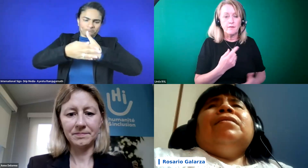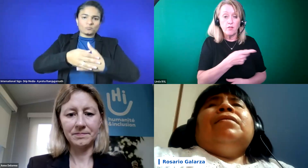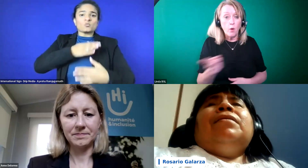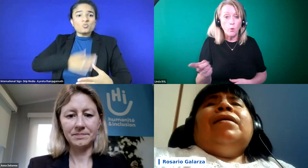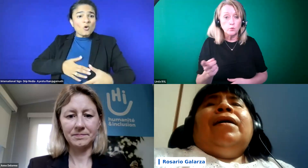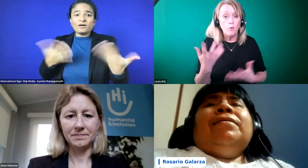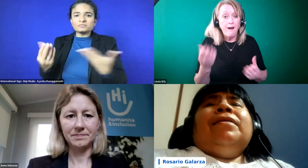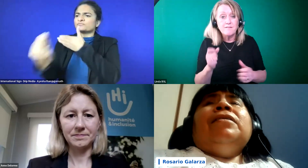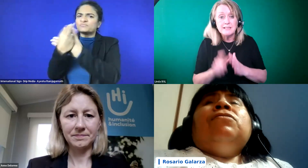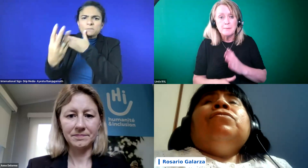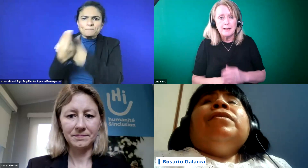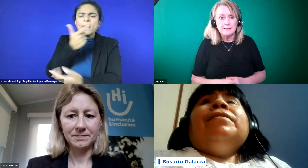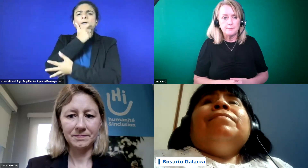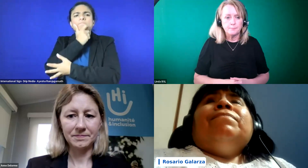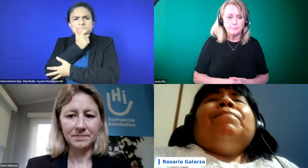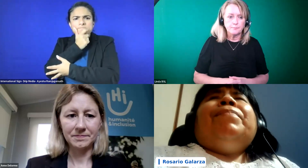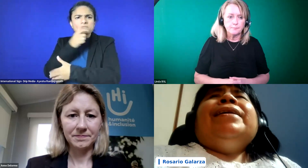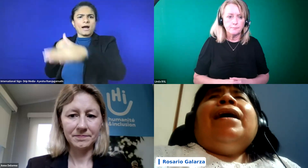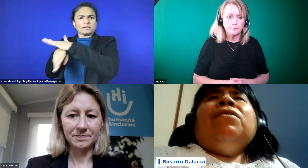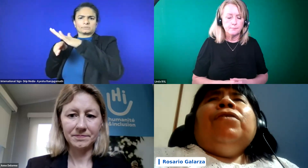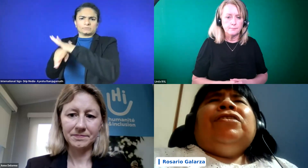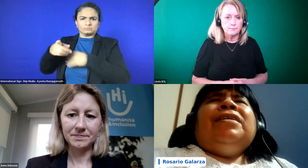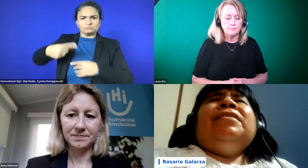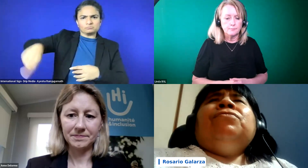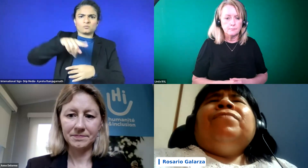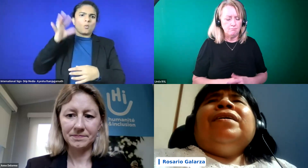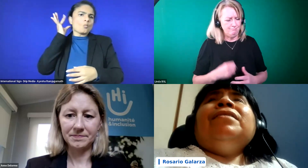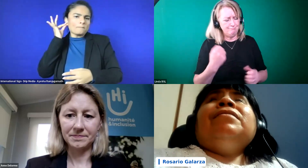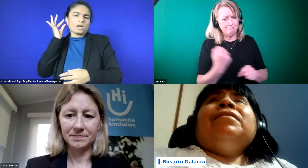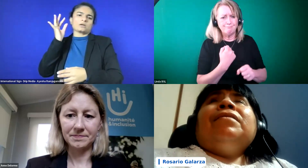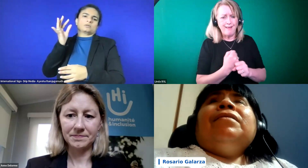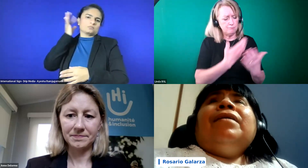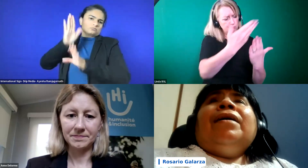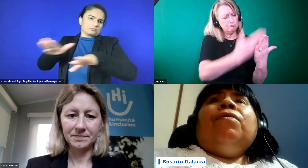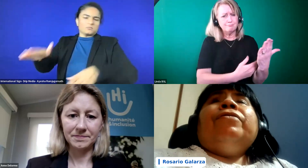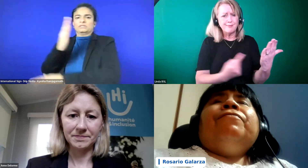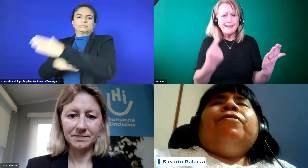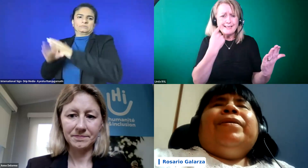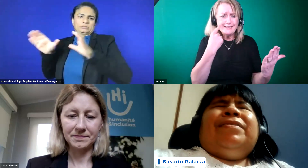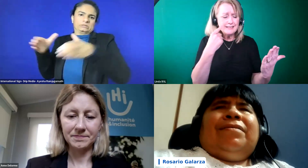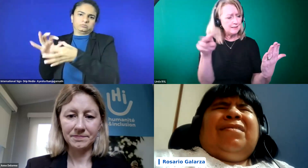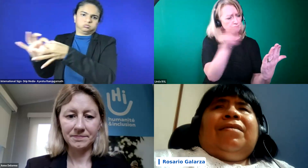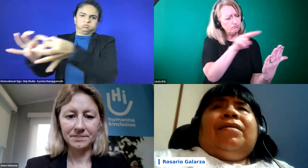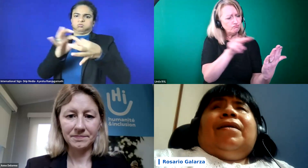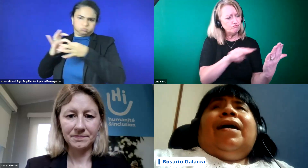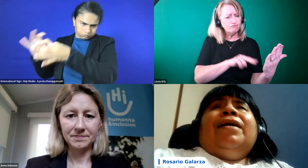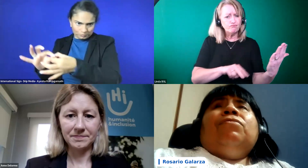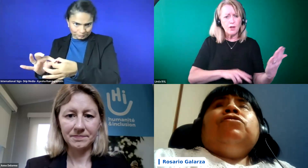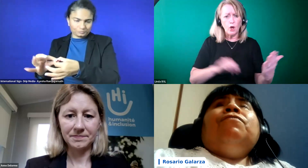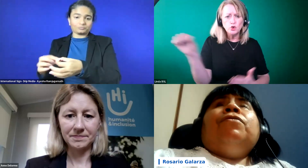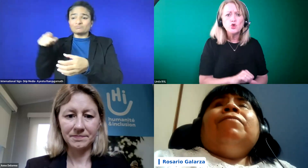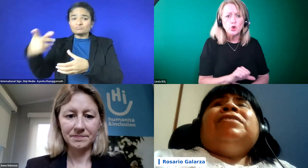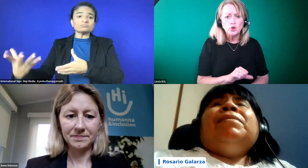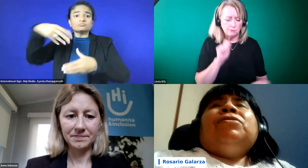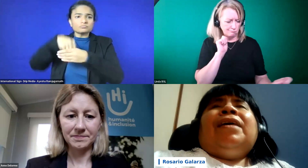disabilities, and including plain language, easy to read, and other formats. And